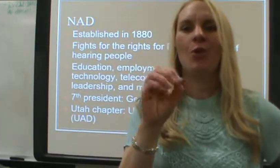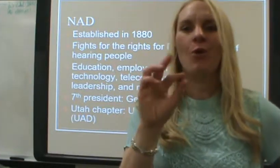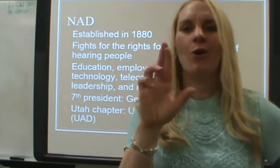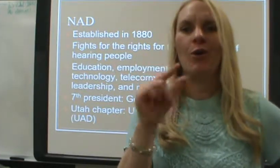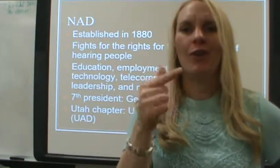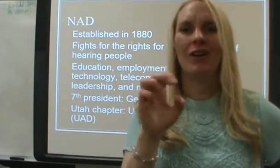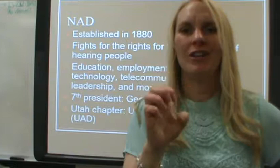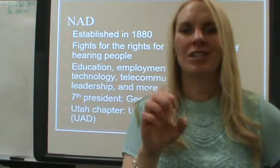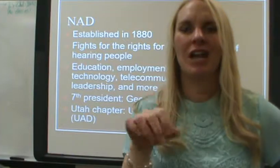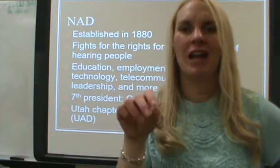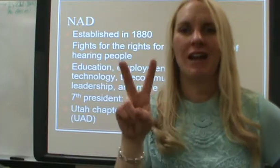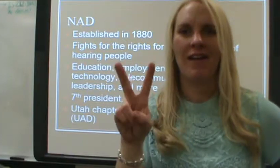George